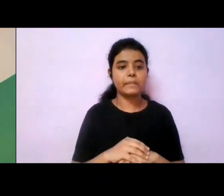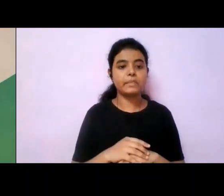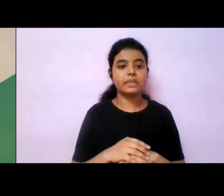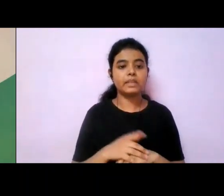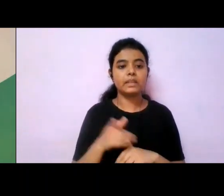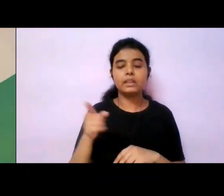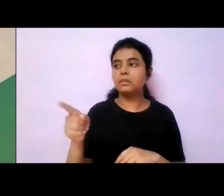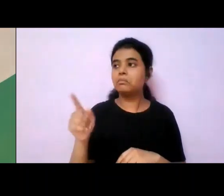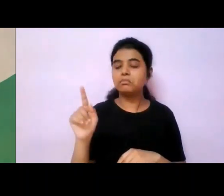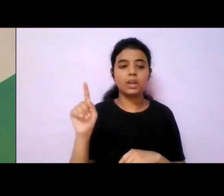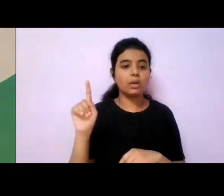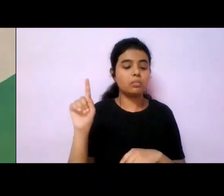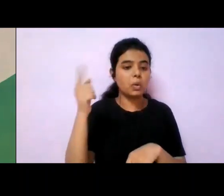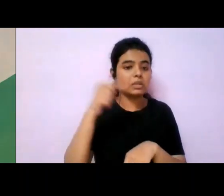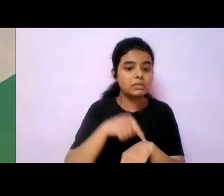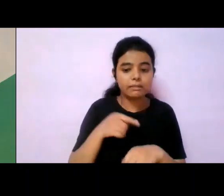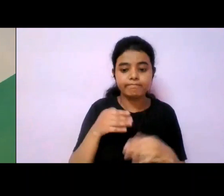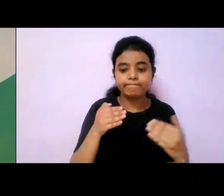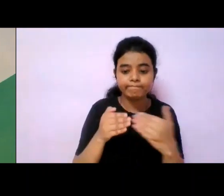their first names.